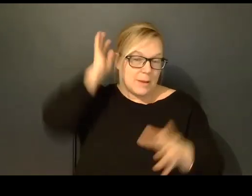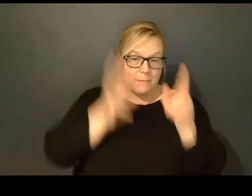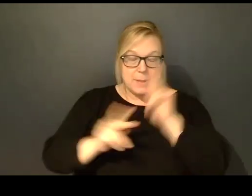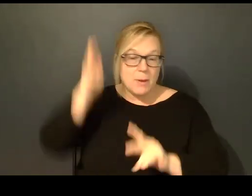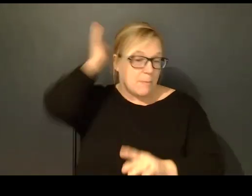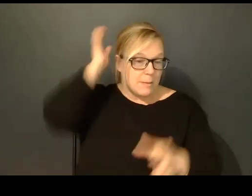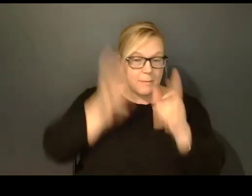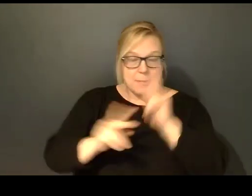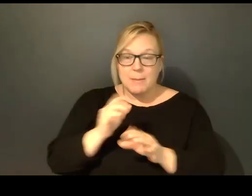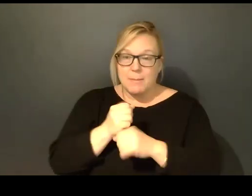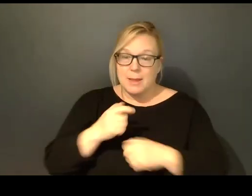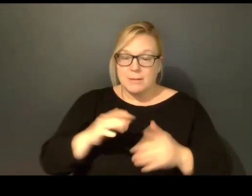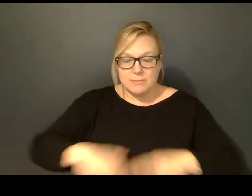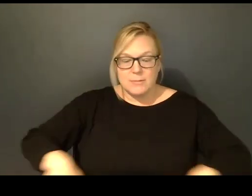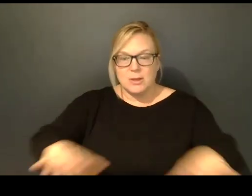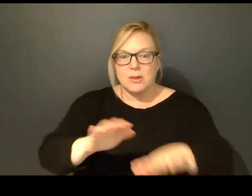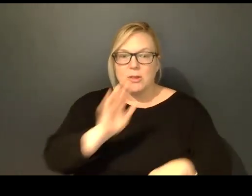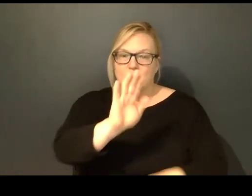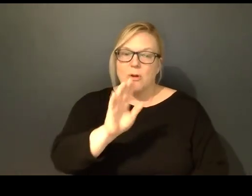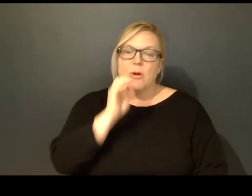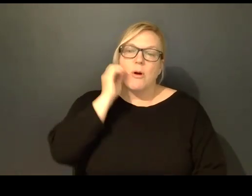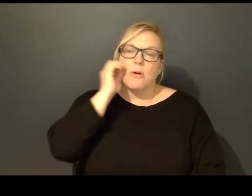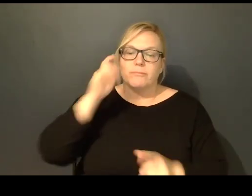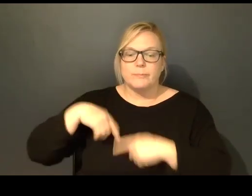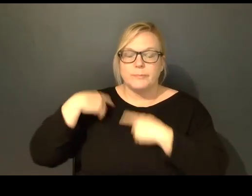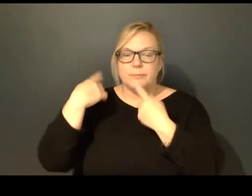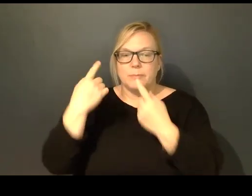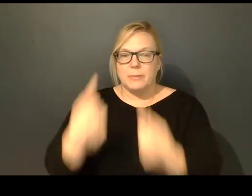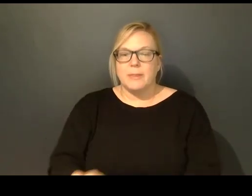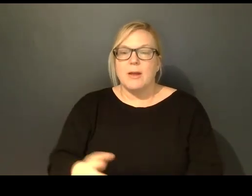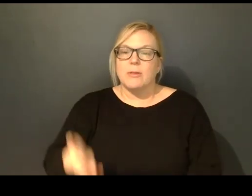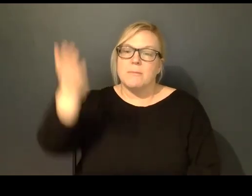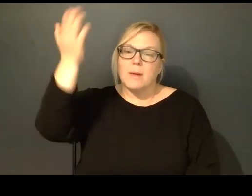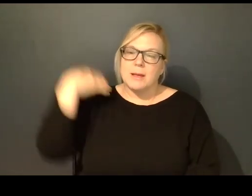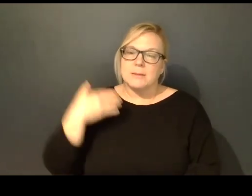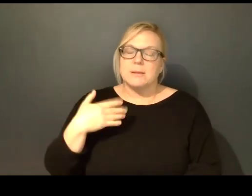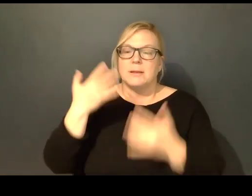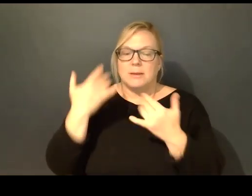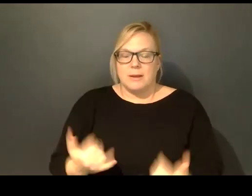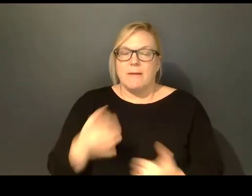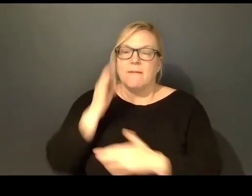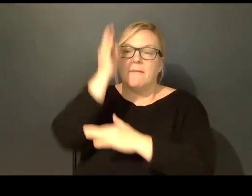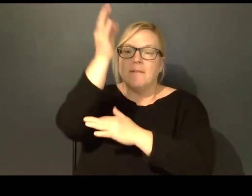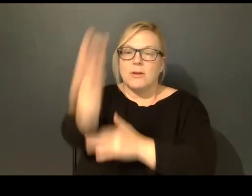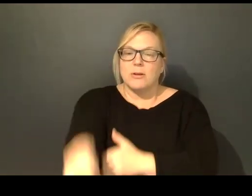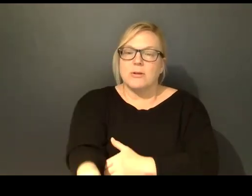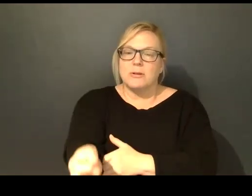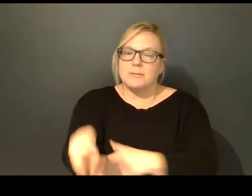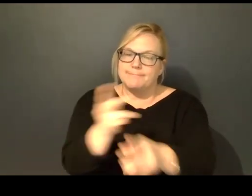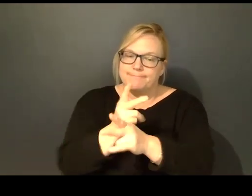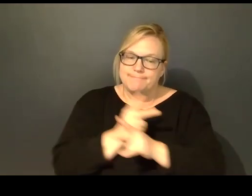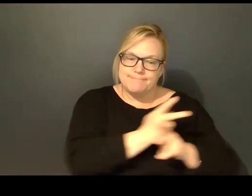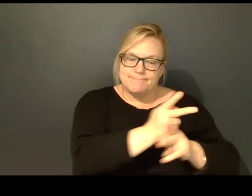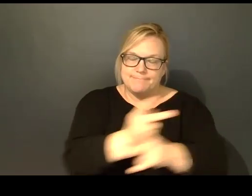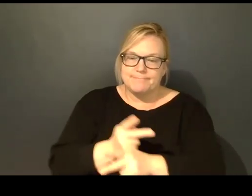their home since time immemorial, and they are the past, present, and future caretakers of this land. The